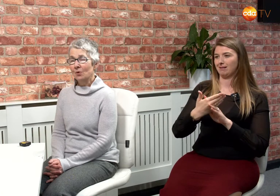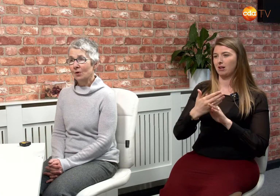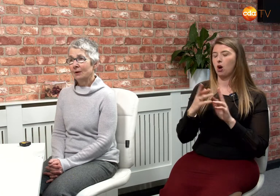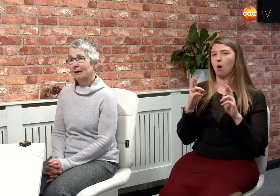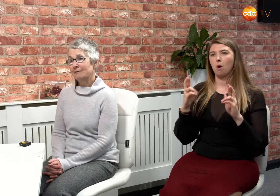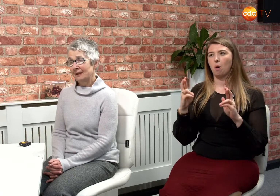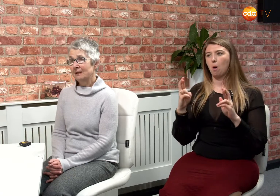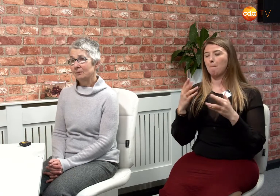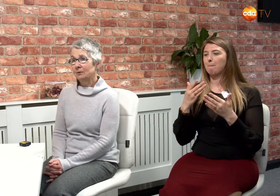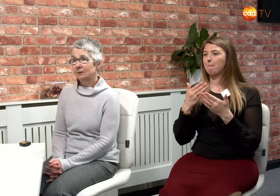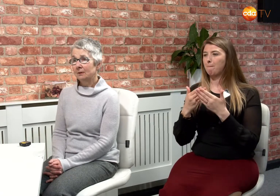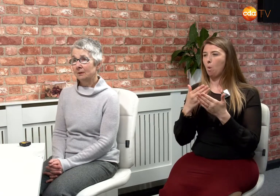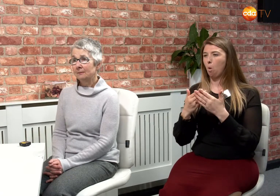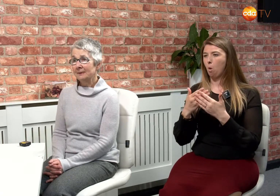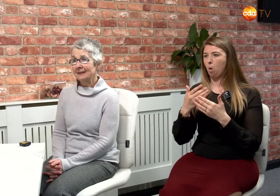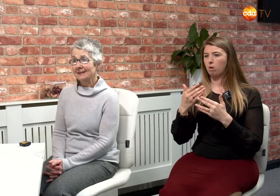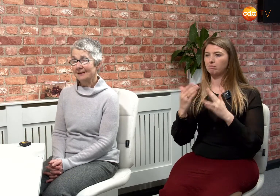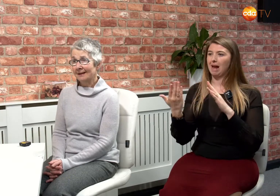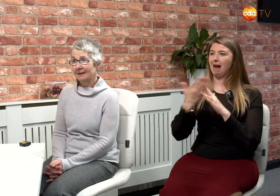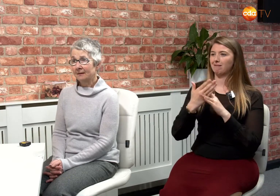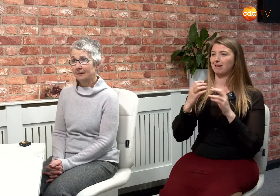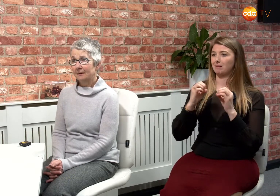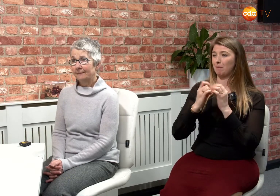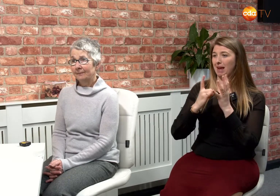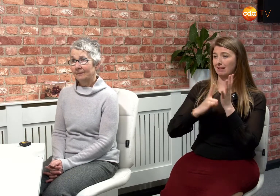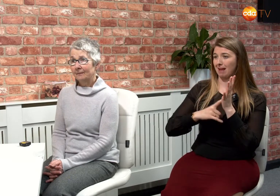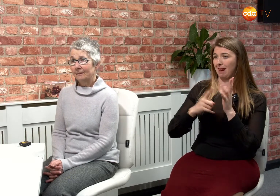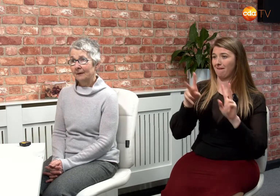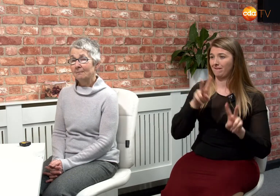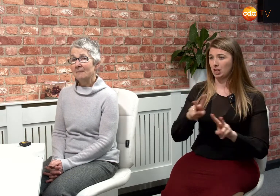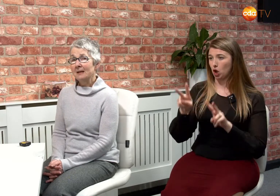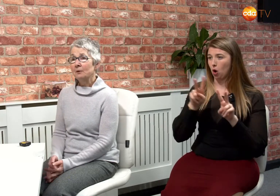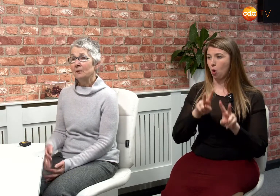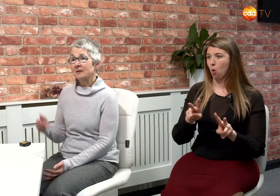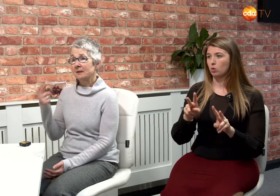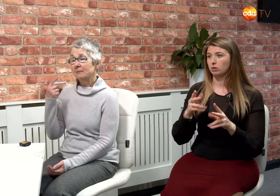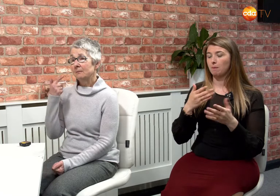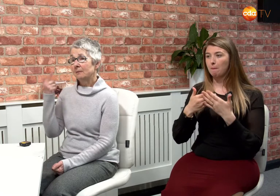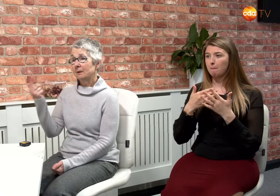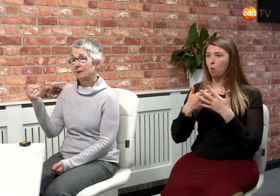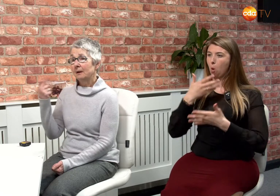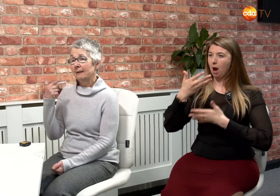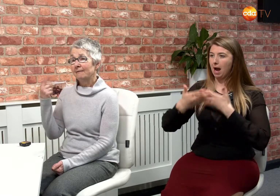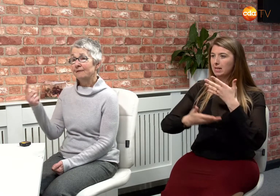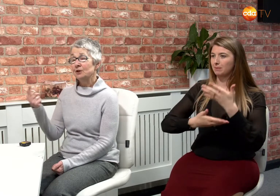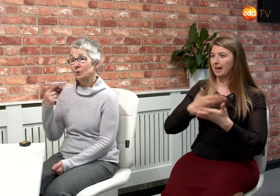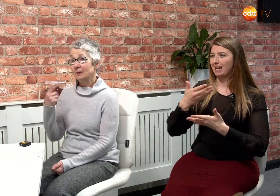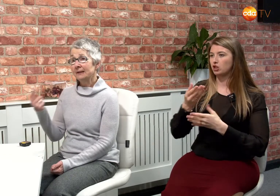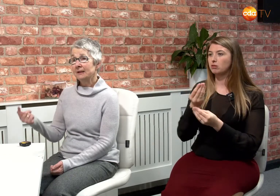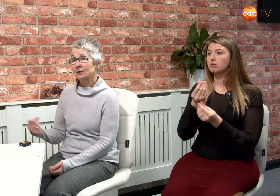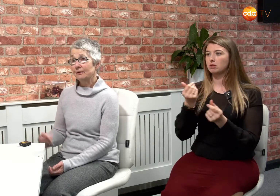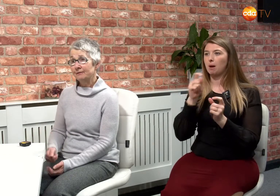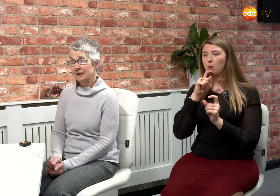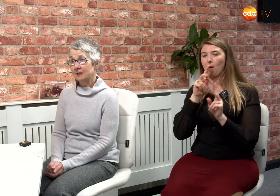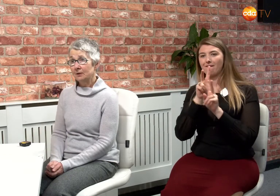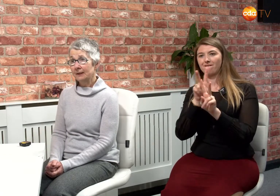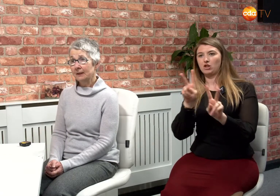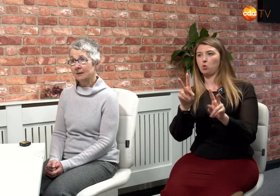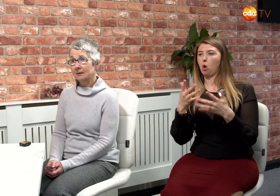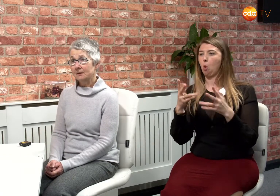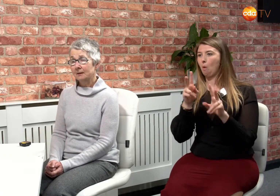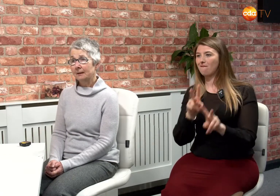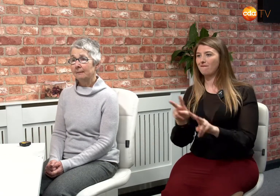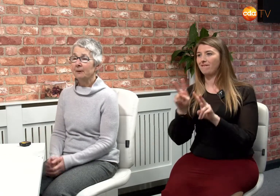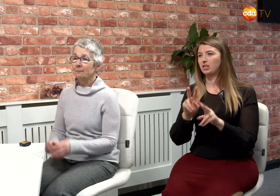get more available on BSL, and maybe with some visual links or